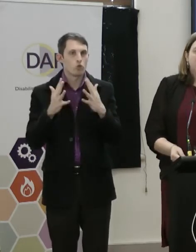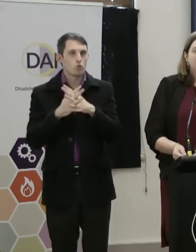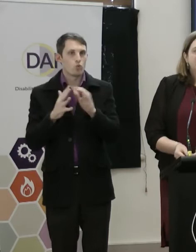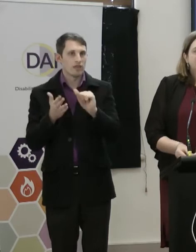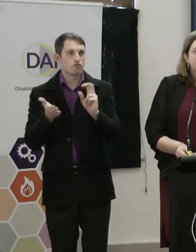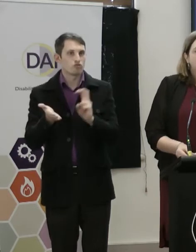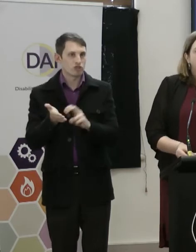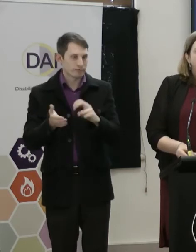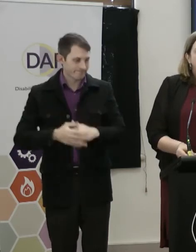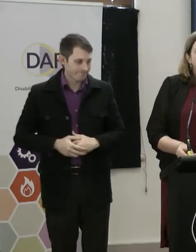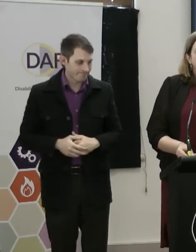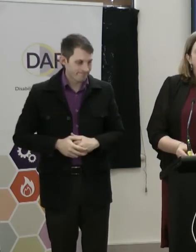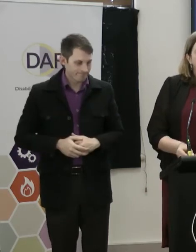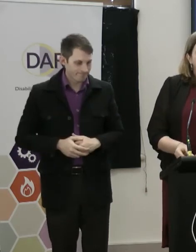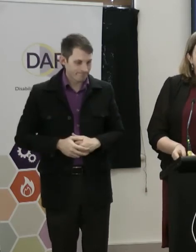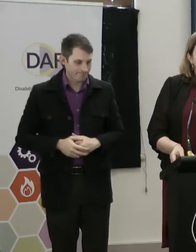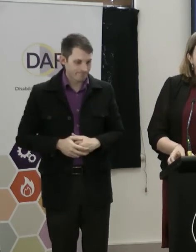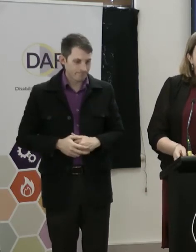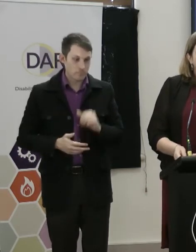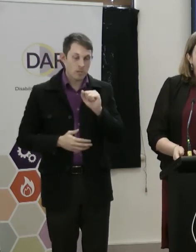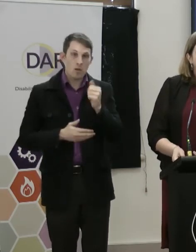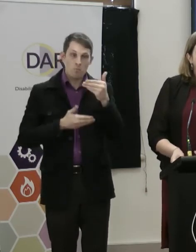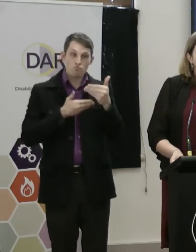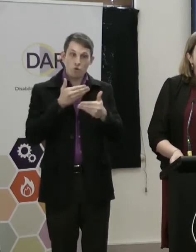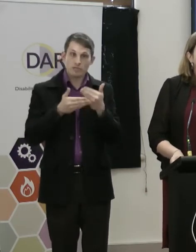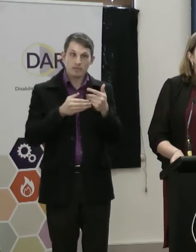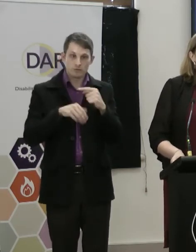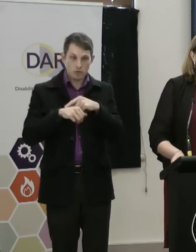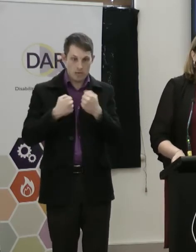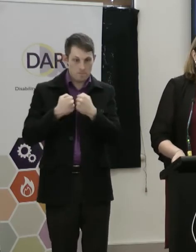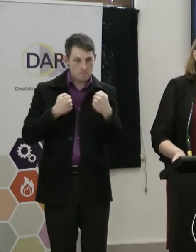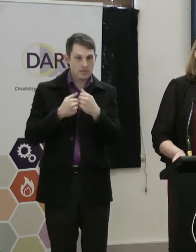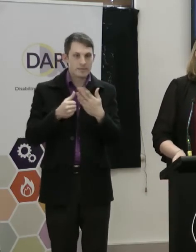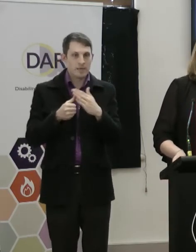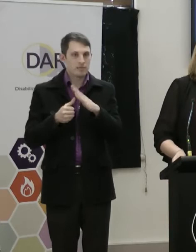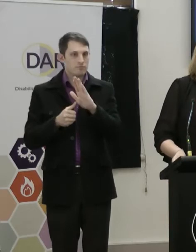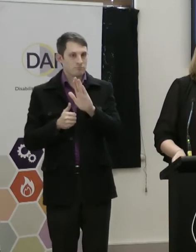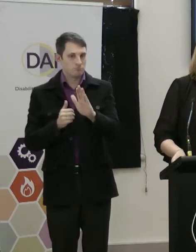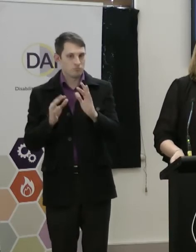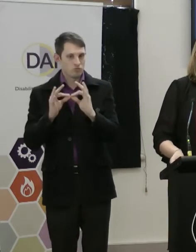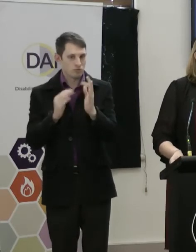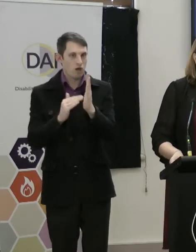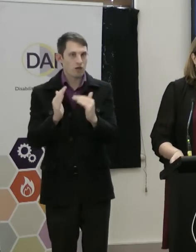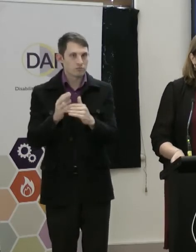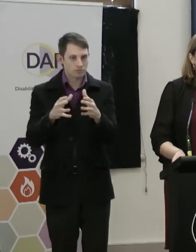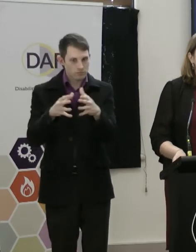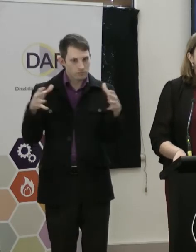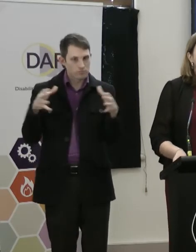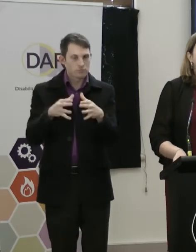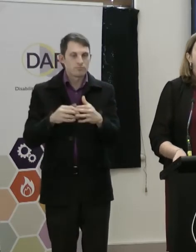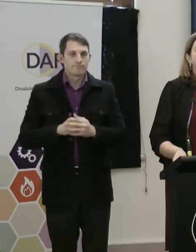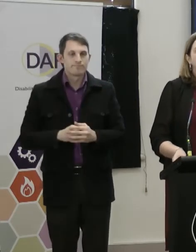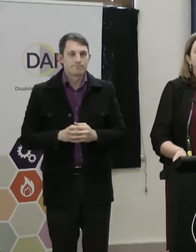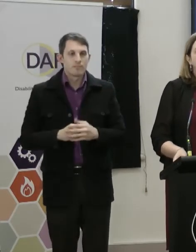The process itself is proportionate to the size of the business, so there's no one-size-fits-all approach when it comes to the audits, and